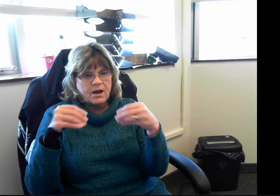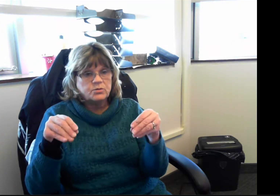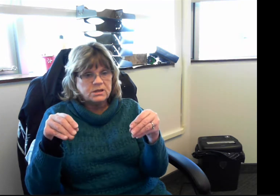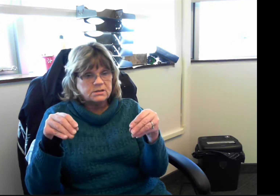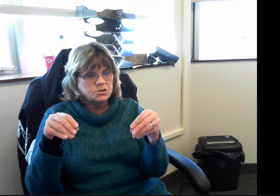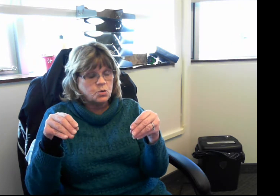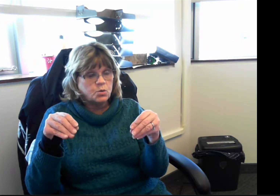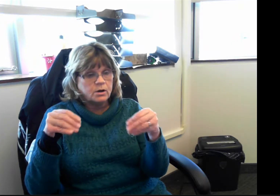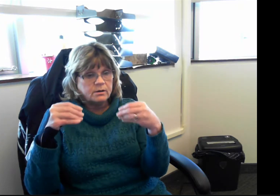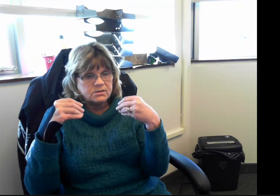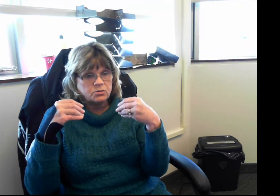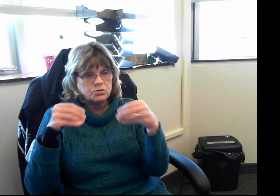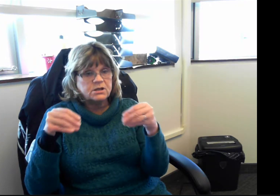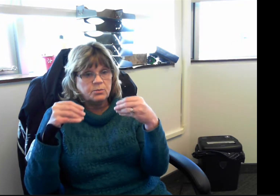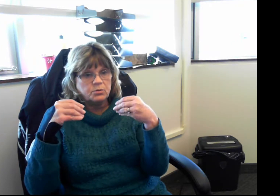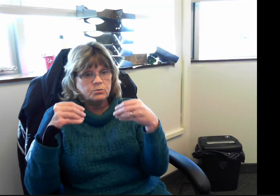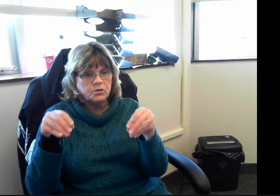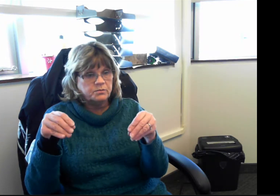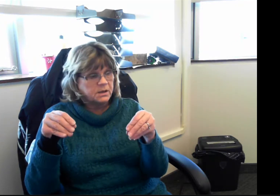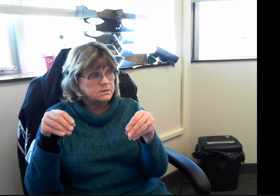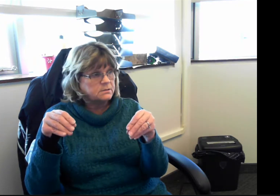Noun is store. So double movement.